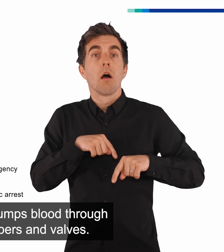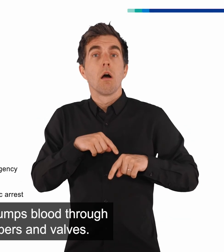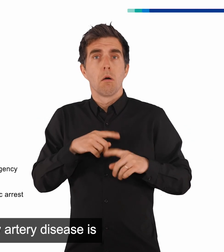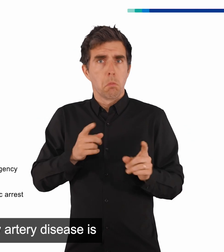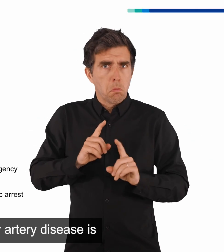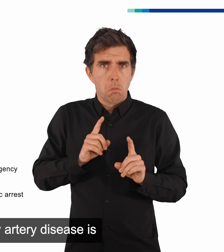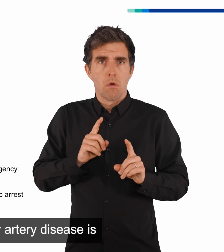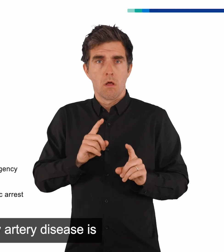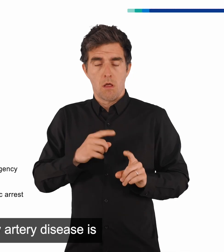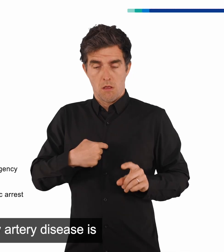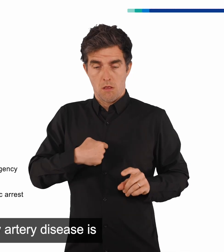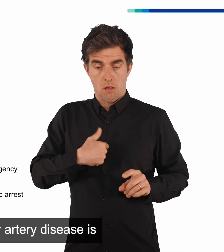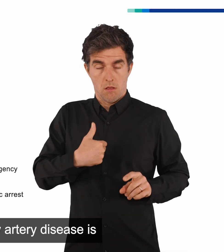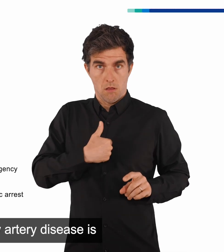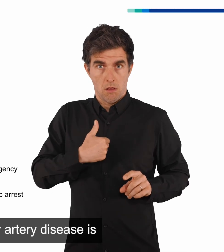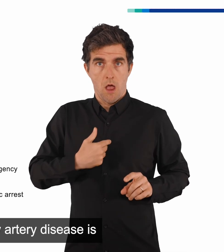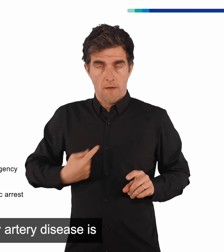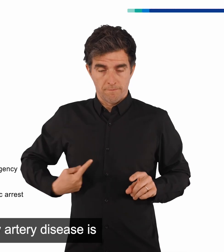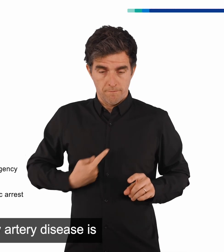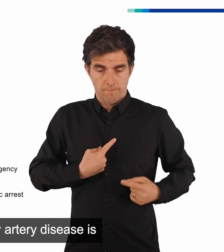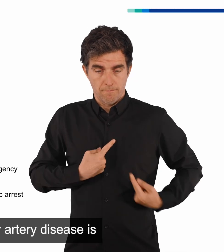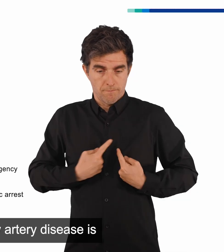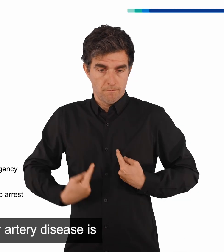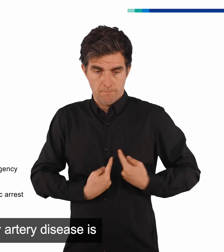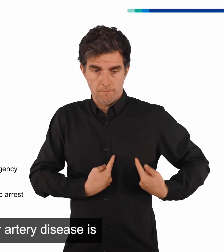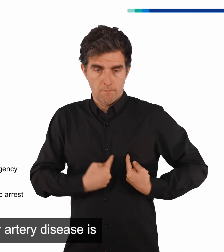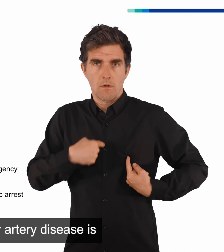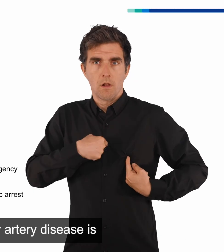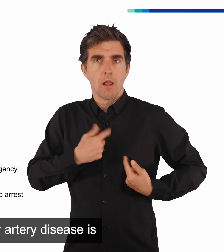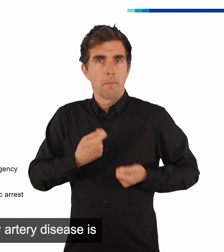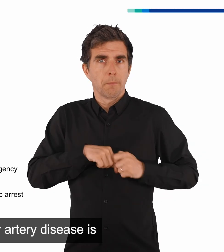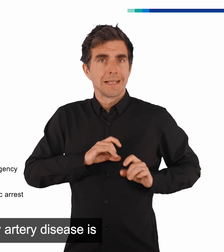what a heart attack is, and how to react in an emergency.